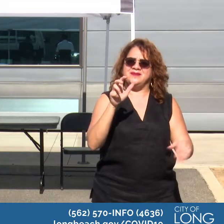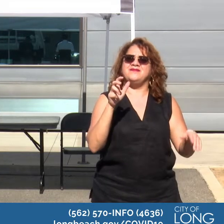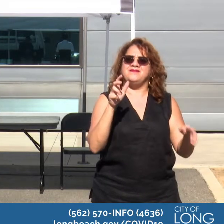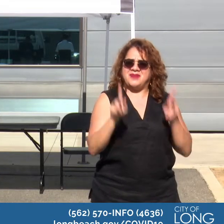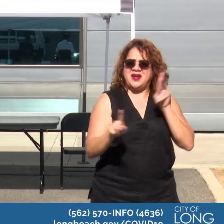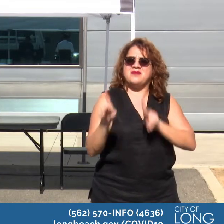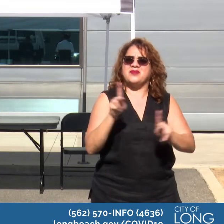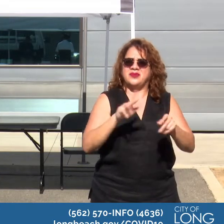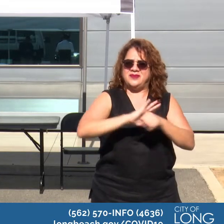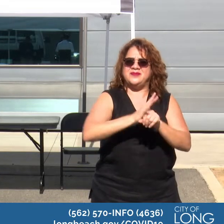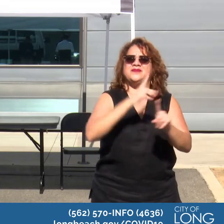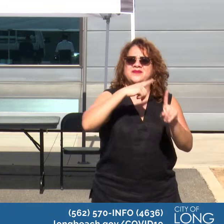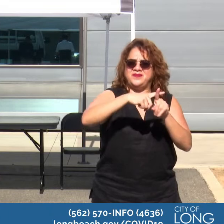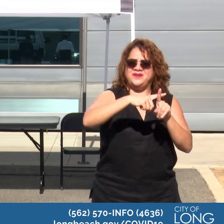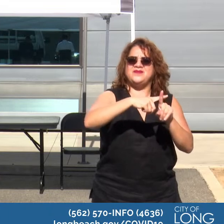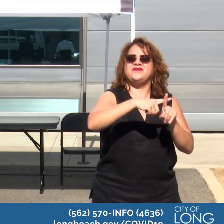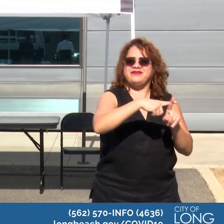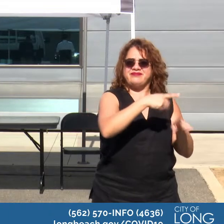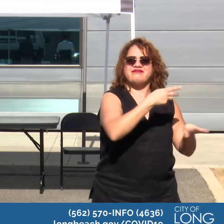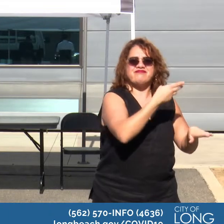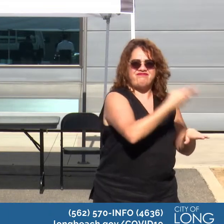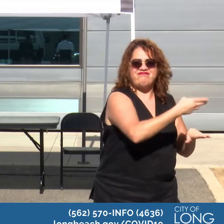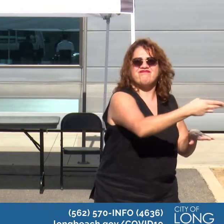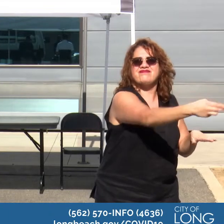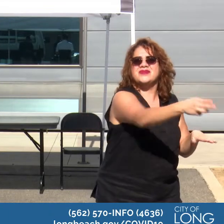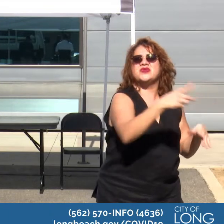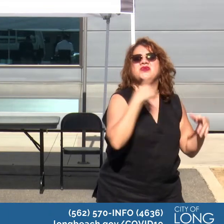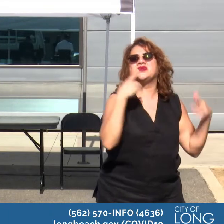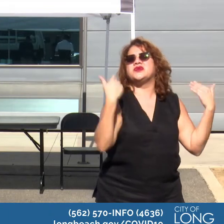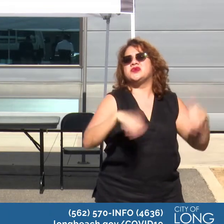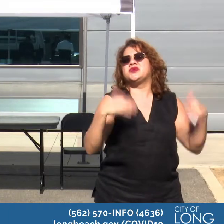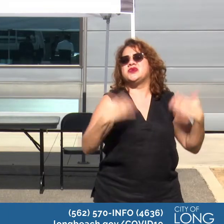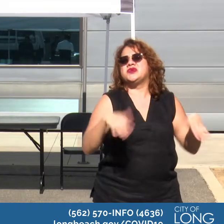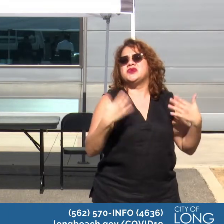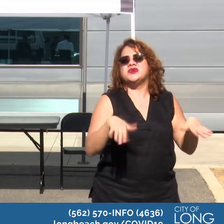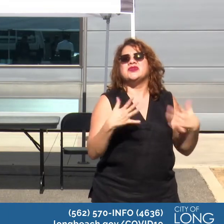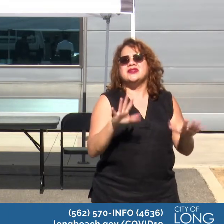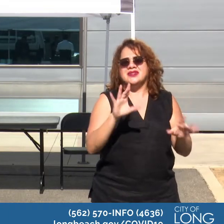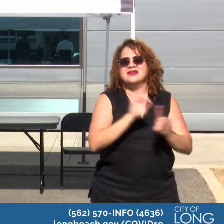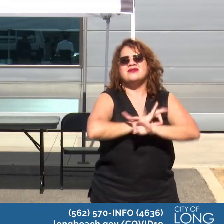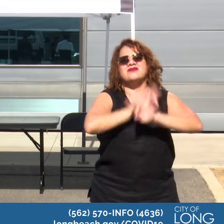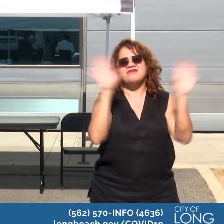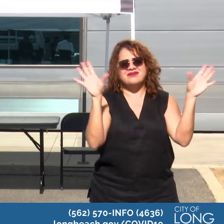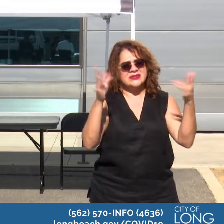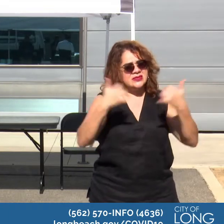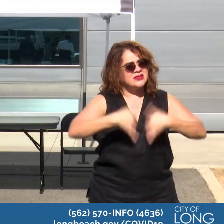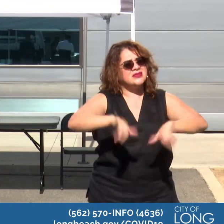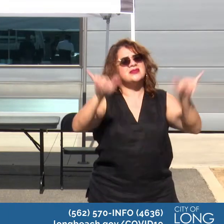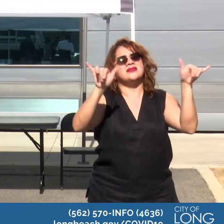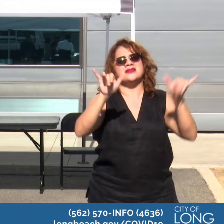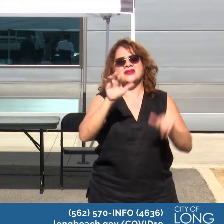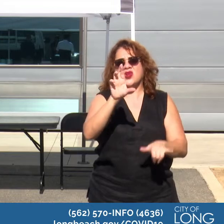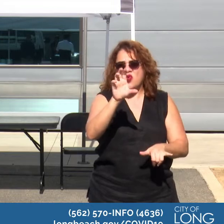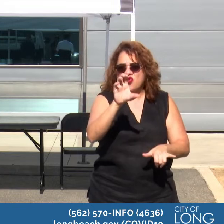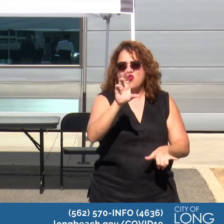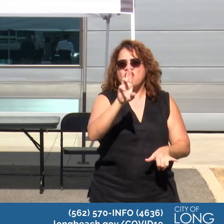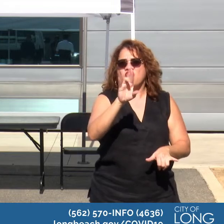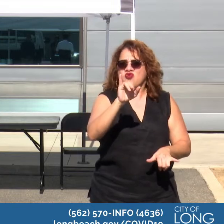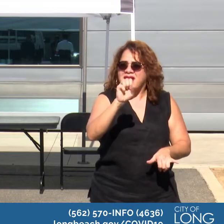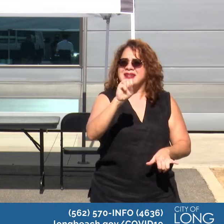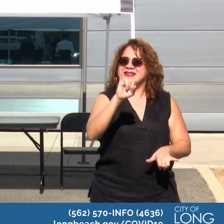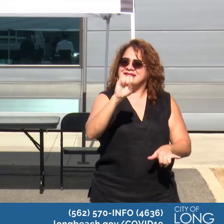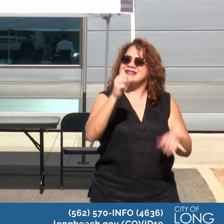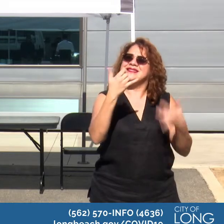hospitals for many other reasons. So this is a serious crisis still. There's a lot of serious work ahead. But I want